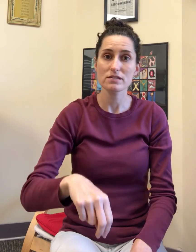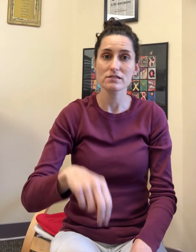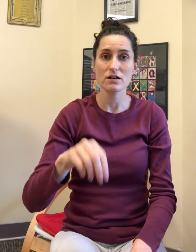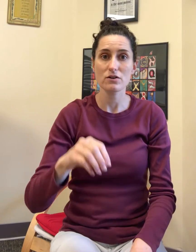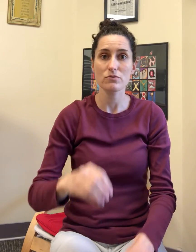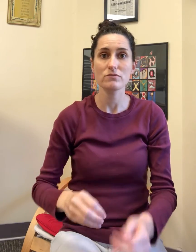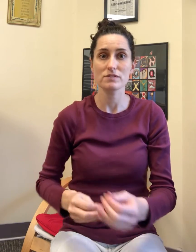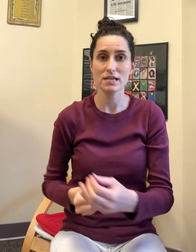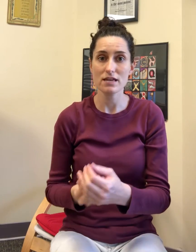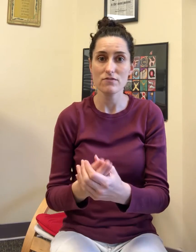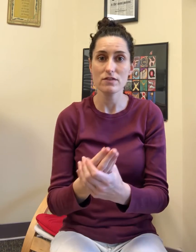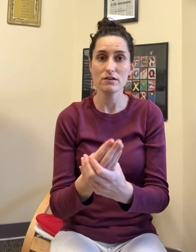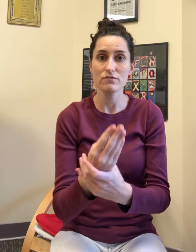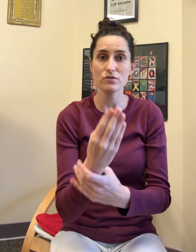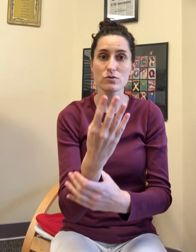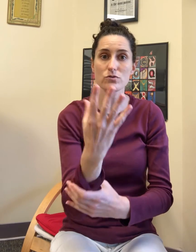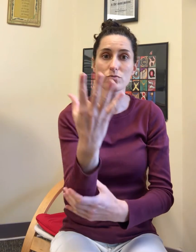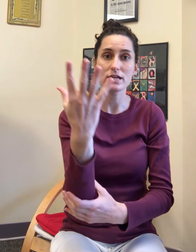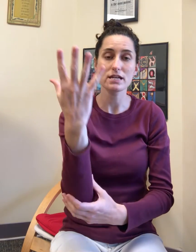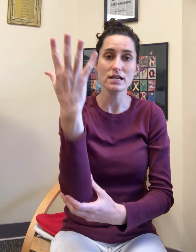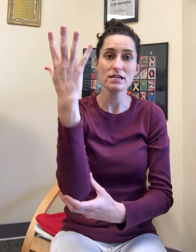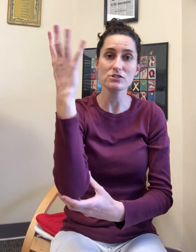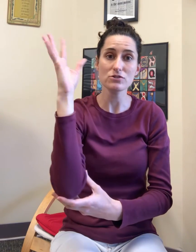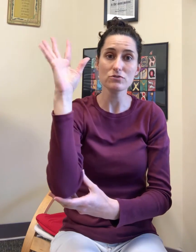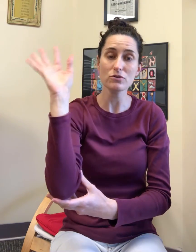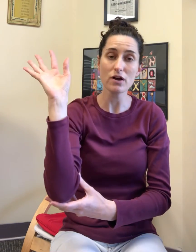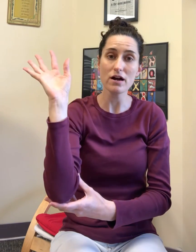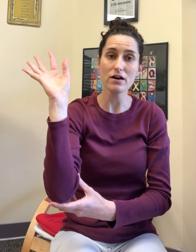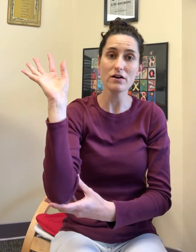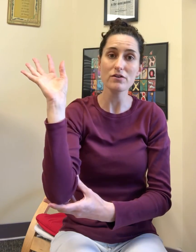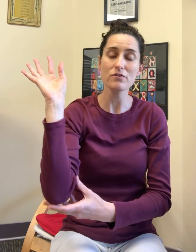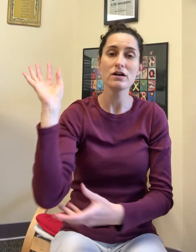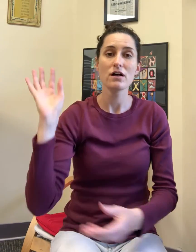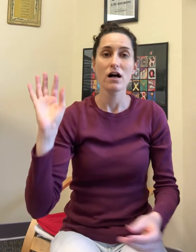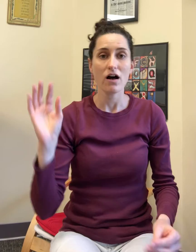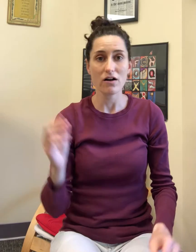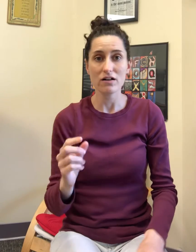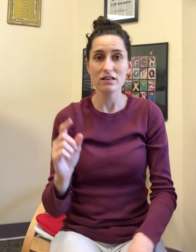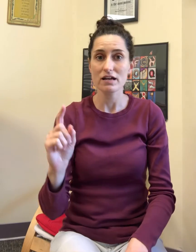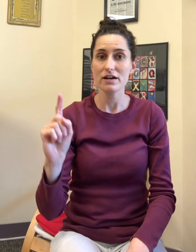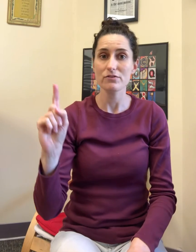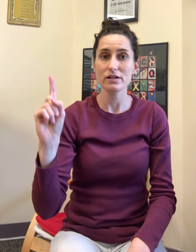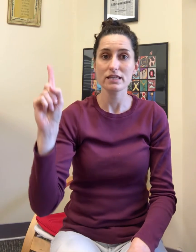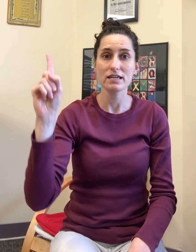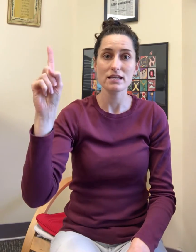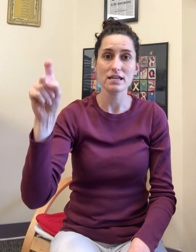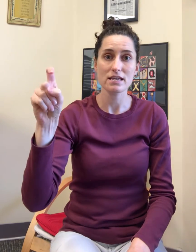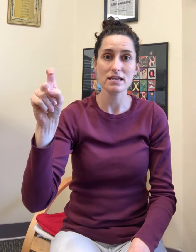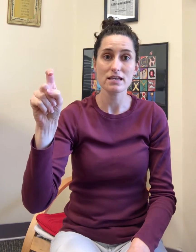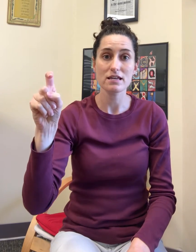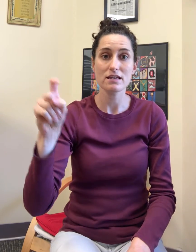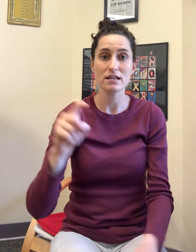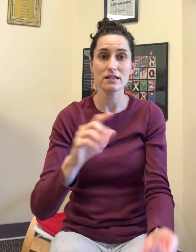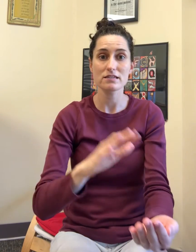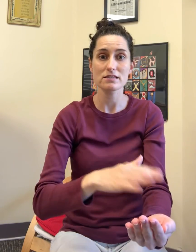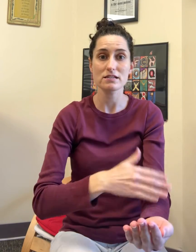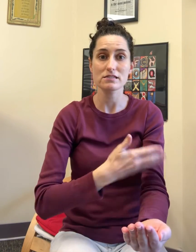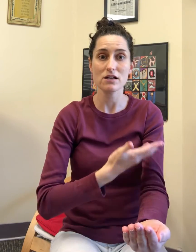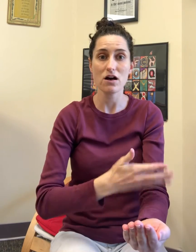sow, to give the food we need to grow. All I really need is a song